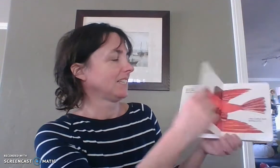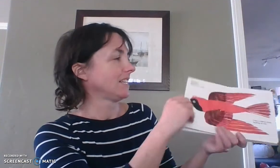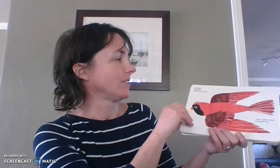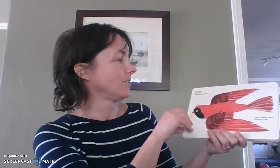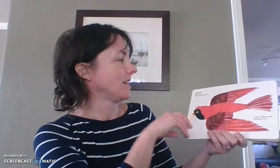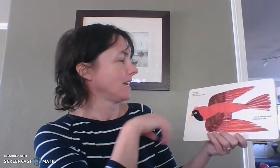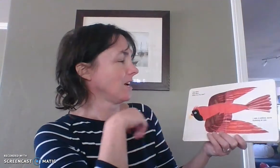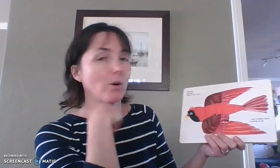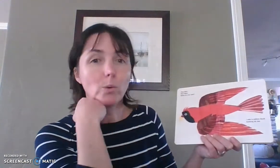Say,